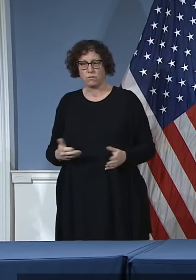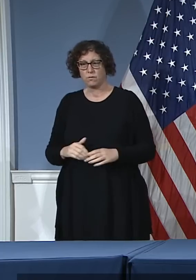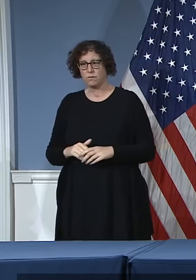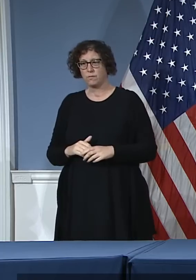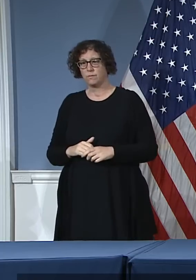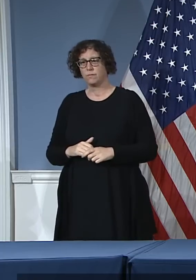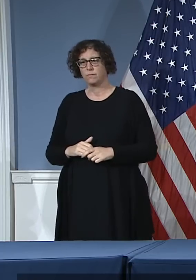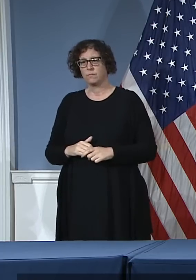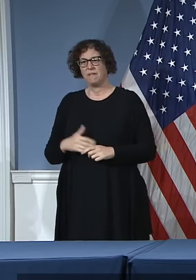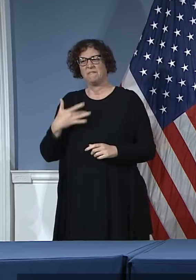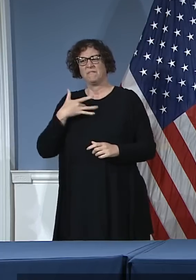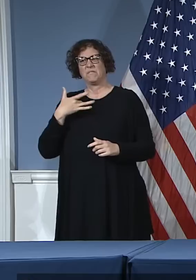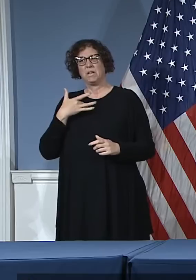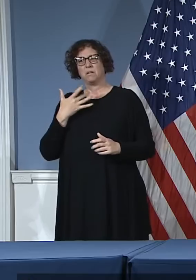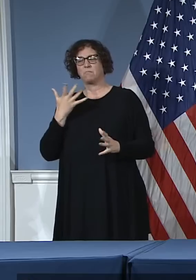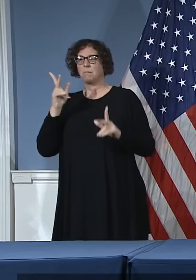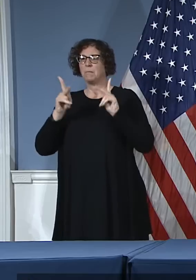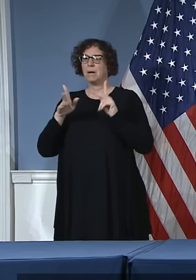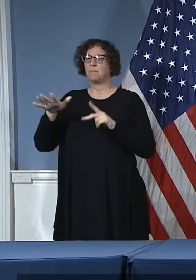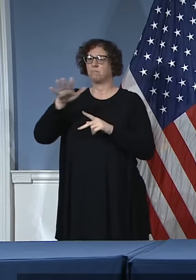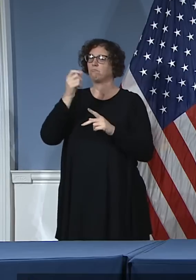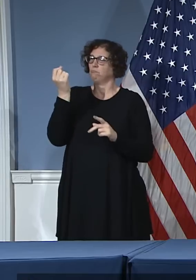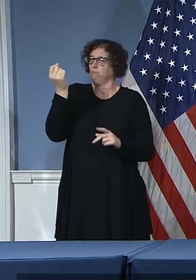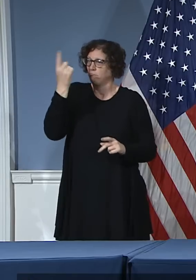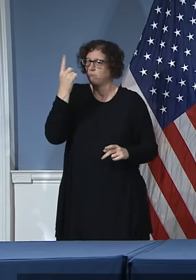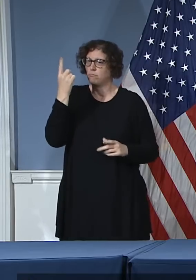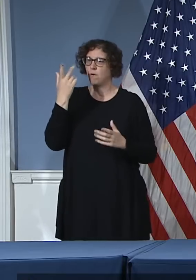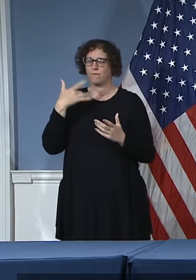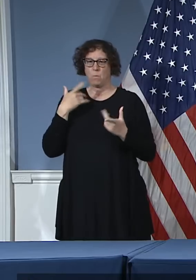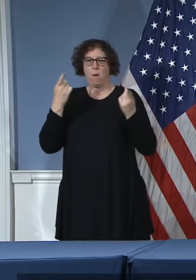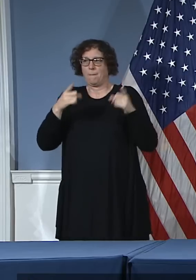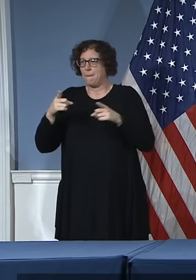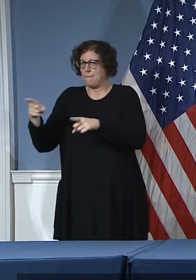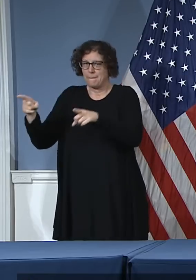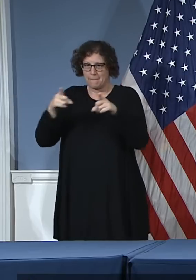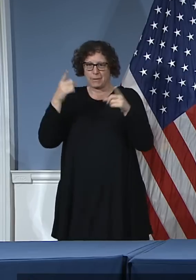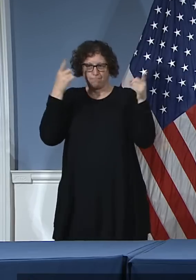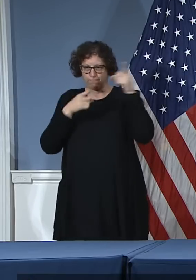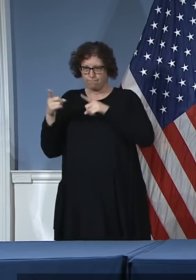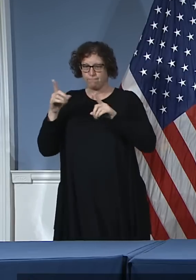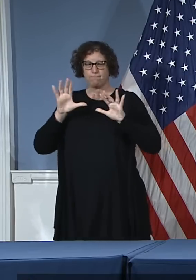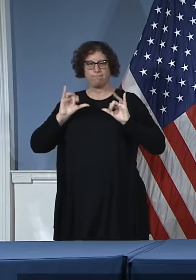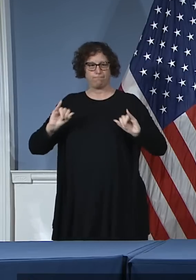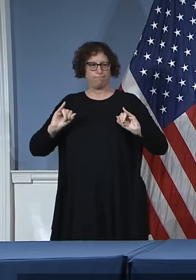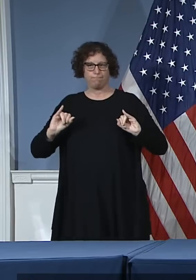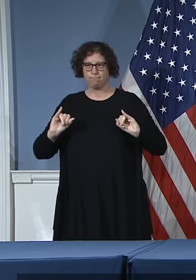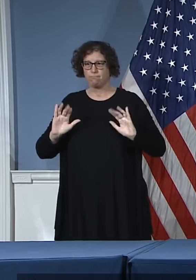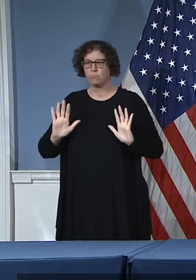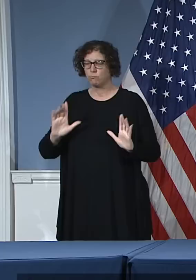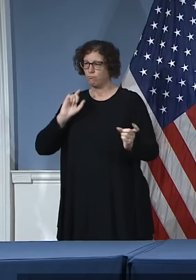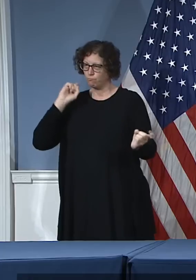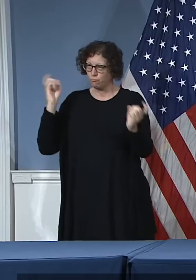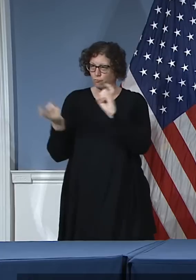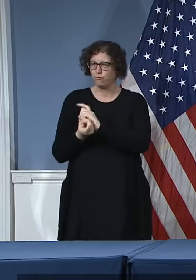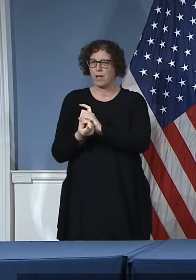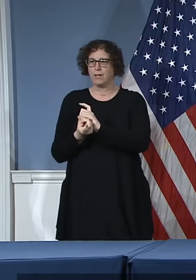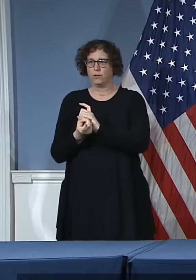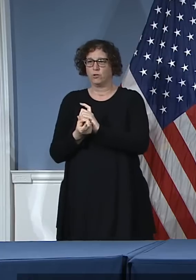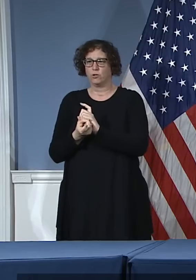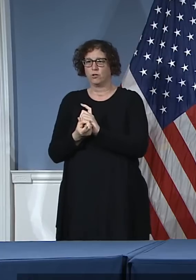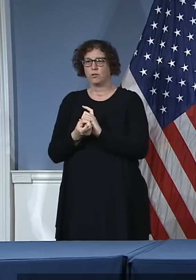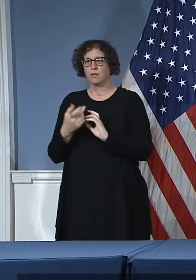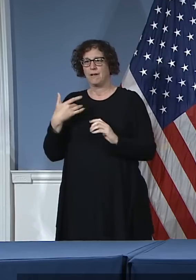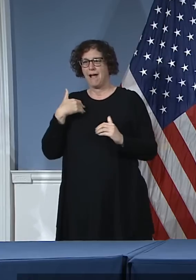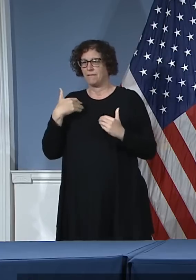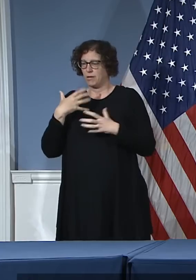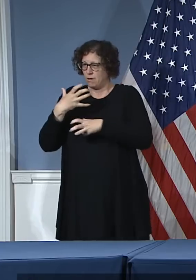deep understanding that something profound has changed and it has to be handled differently. And I have a lot of faith in New Yorkers. I have a lot of